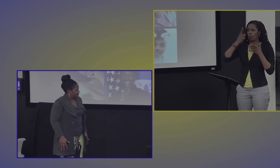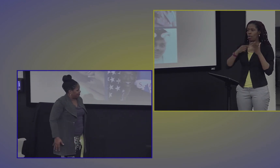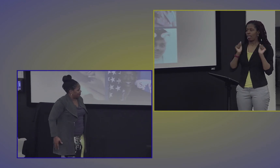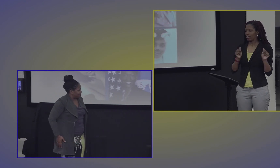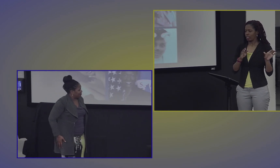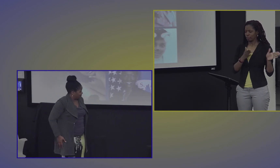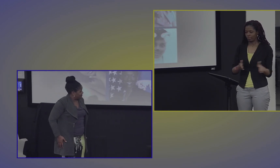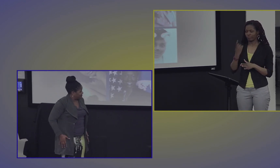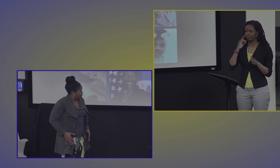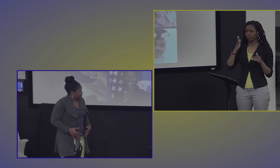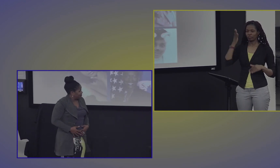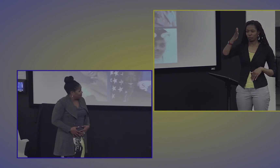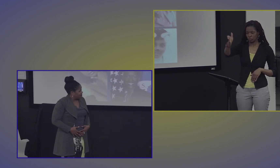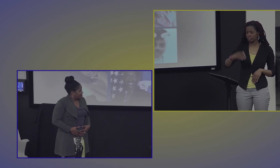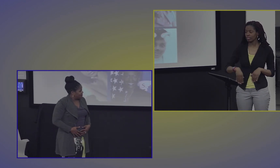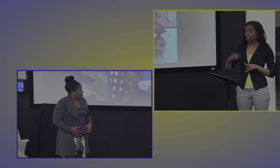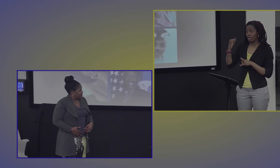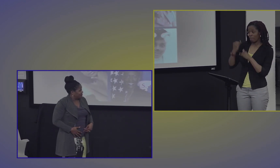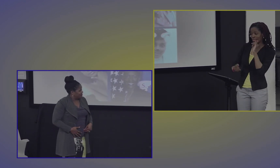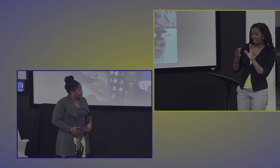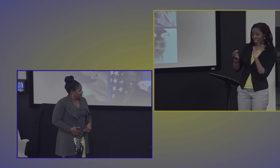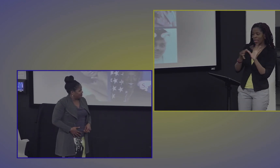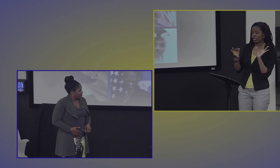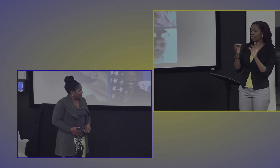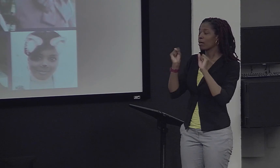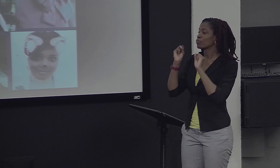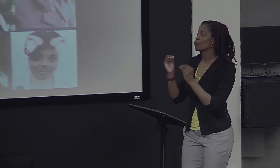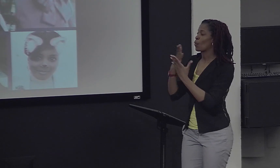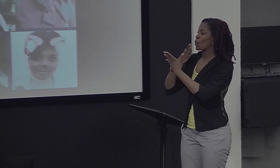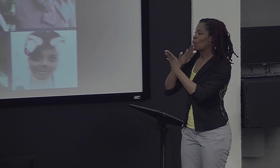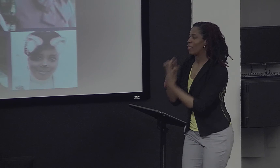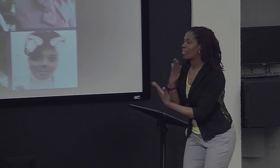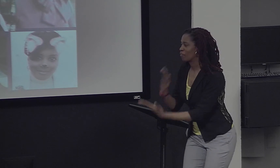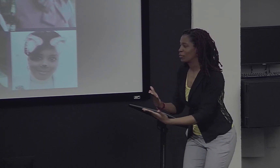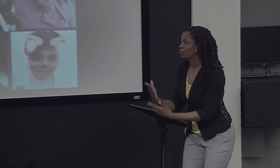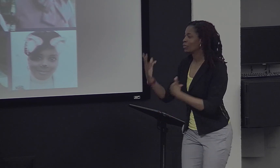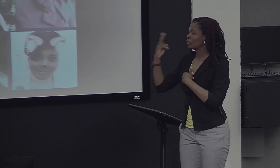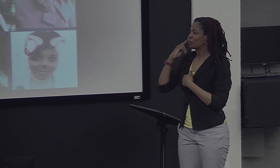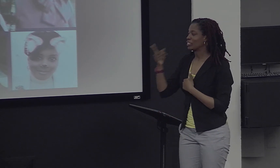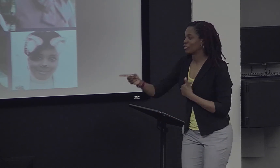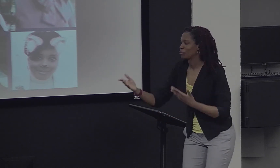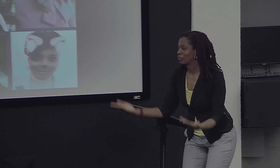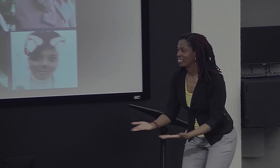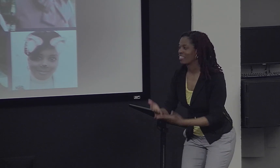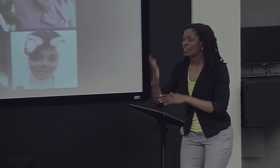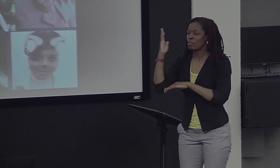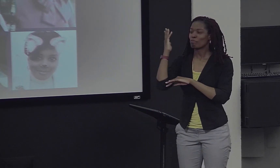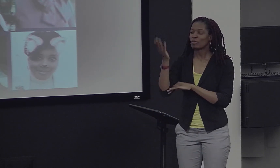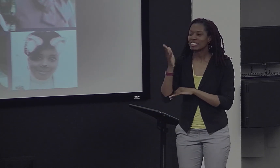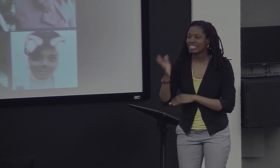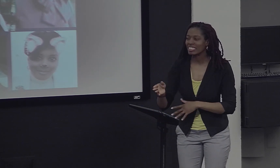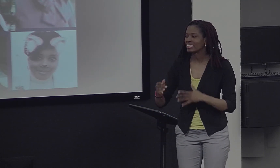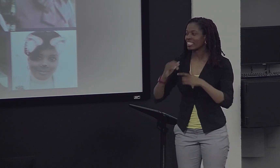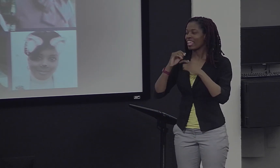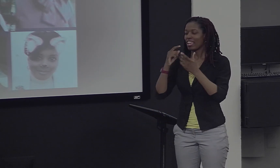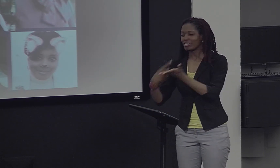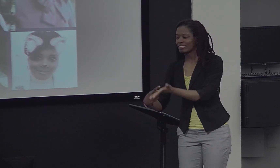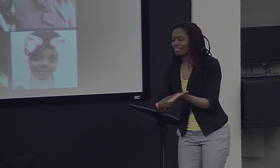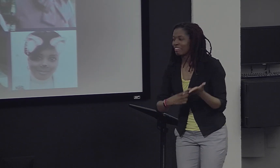Thank you. All of this feedback helps me plan for the future. And my next comment is that I'm so thankful to see you here